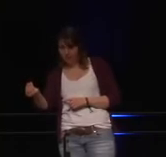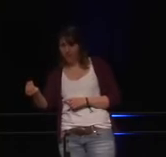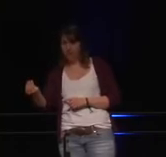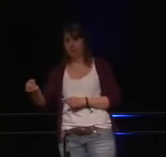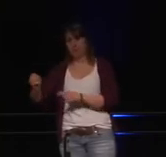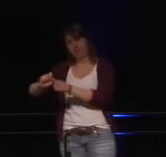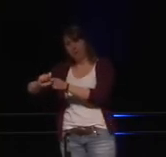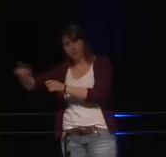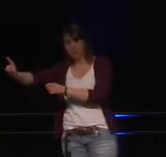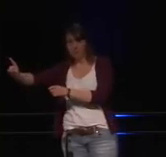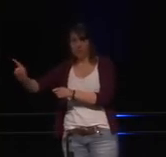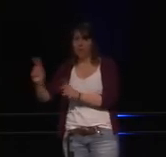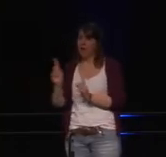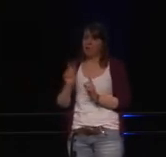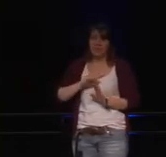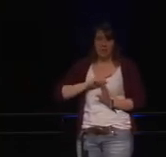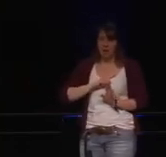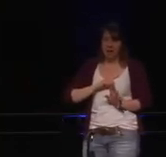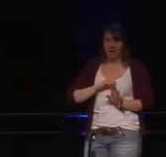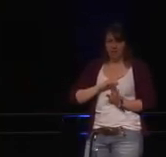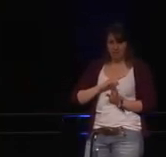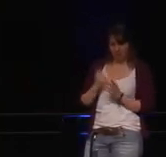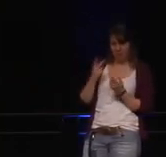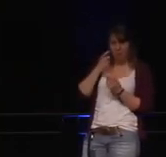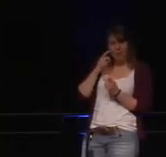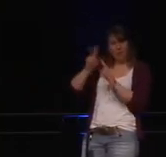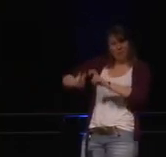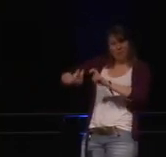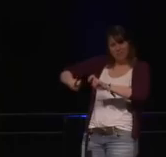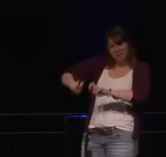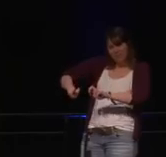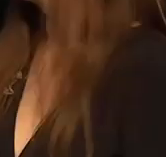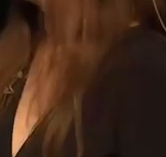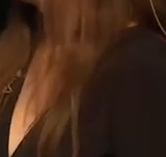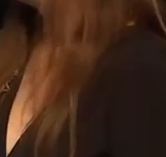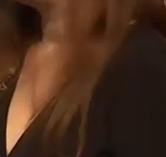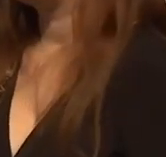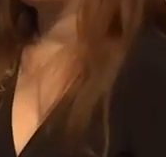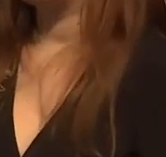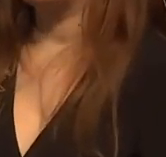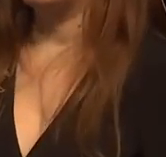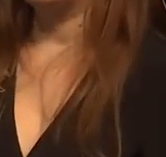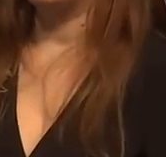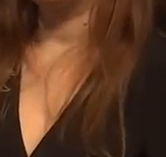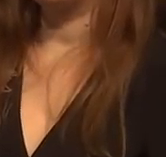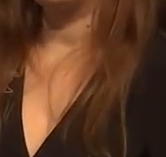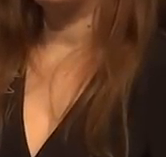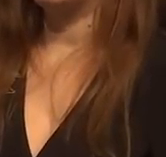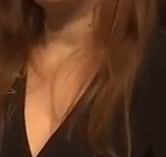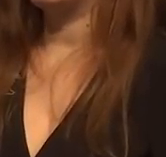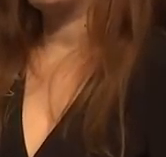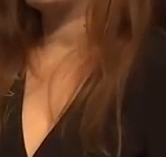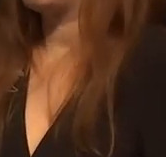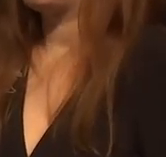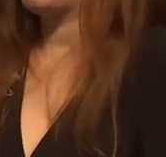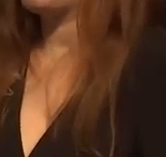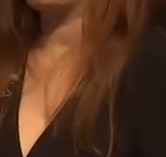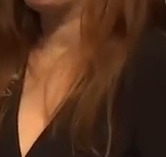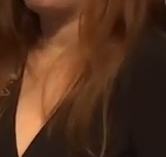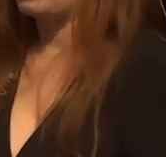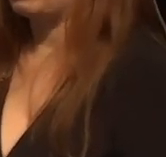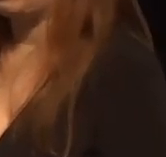the voice controls that are made after OK Google or Alexa to their servers. And the data will be saved there.